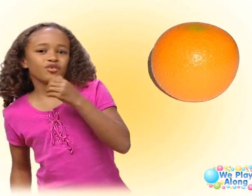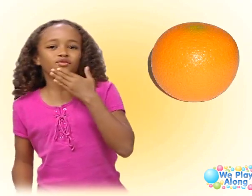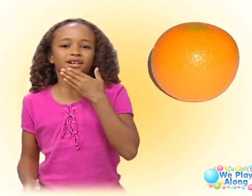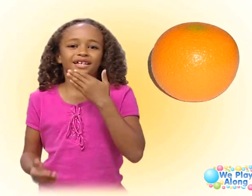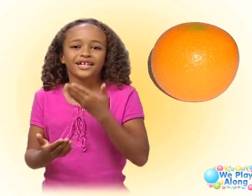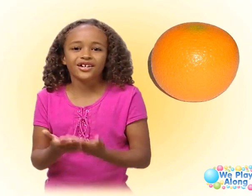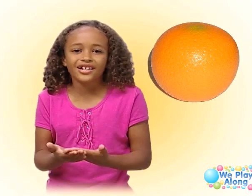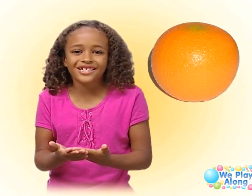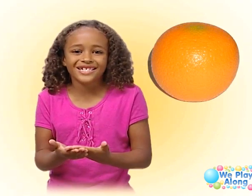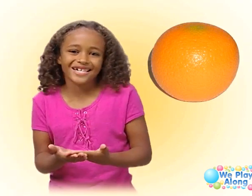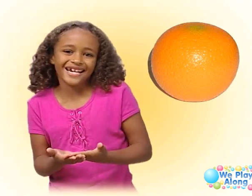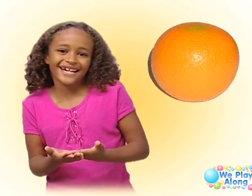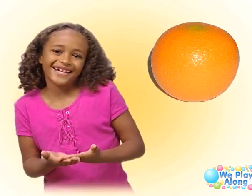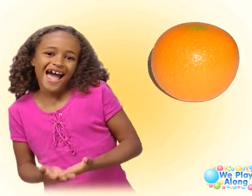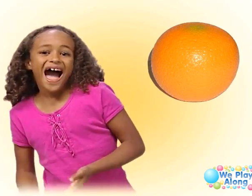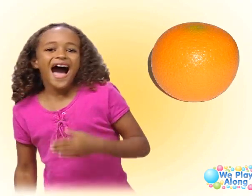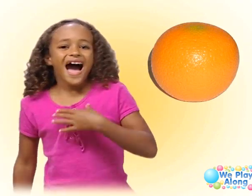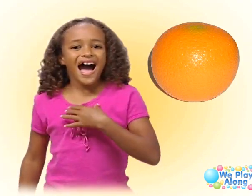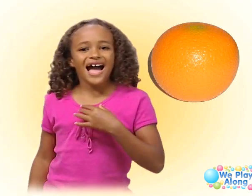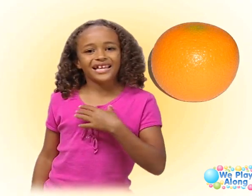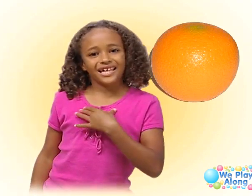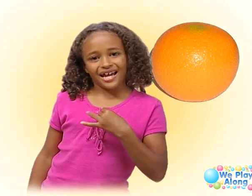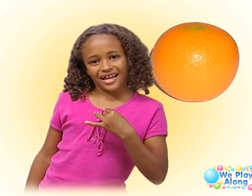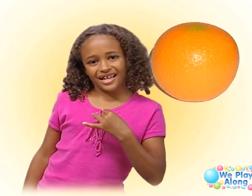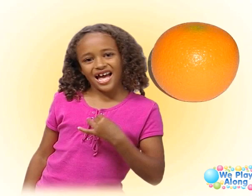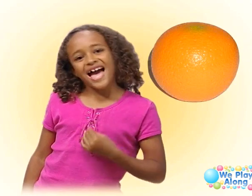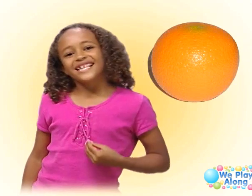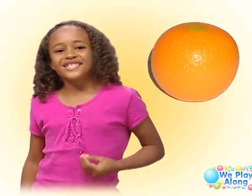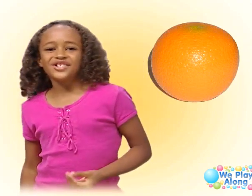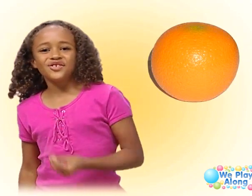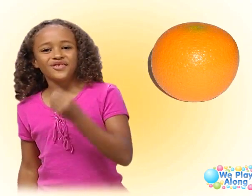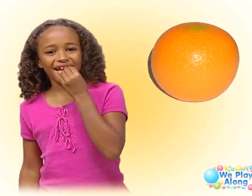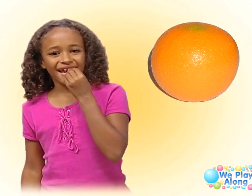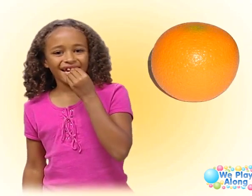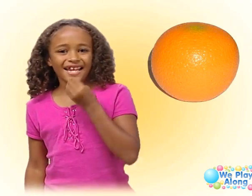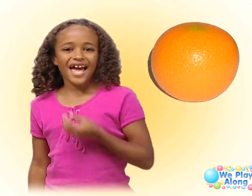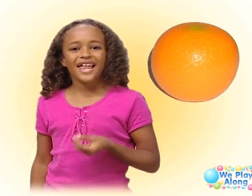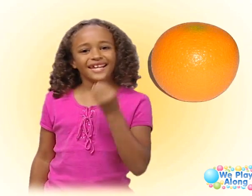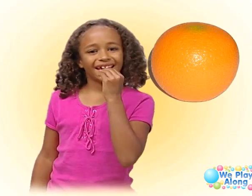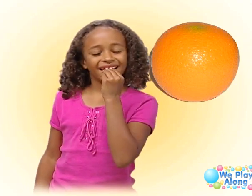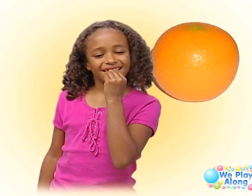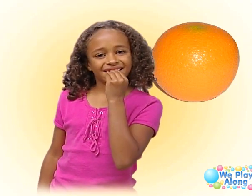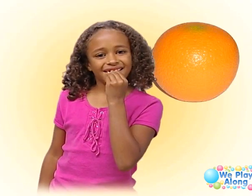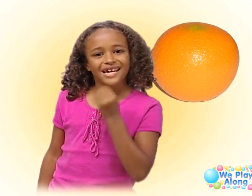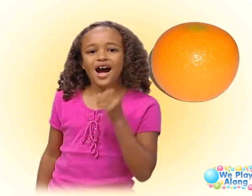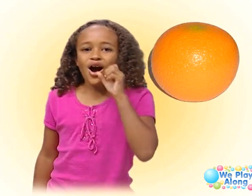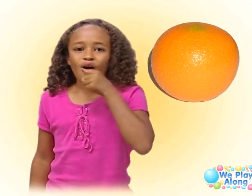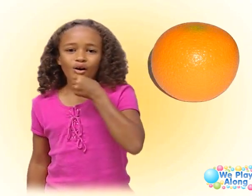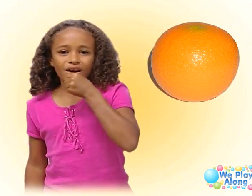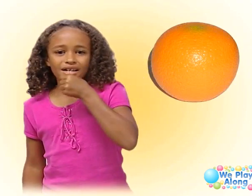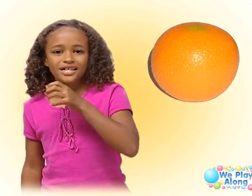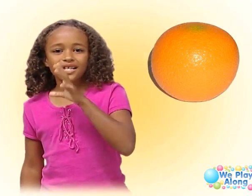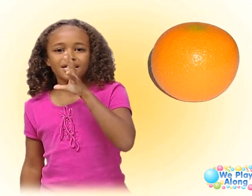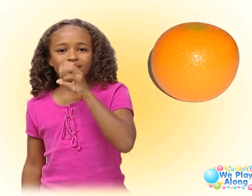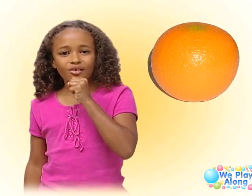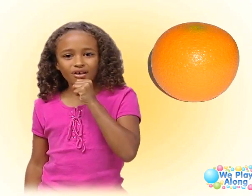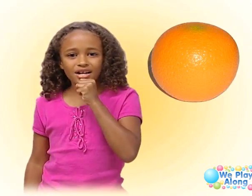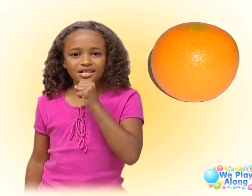a really good treat. I like to eat and eat. Oranges, oranges,